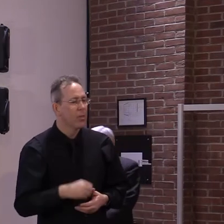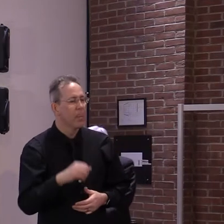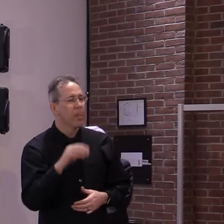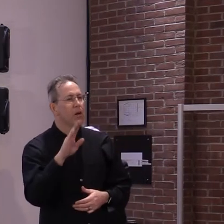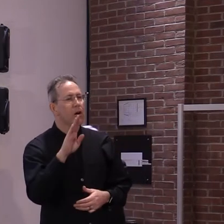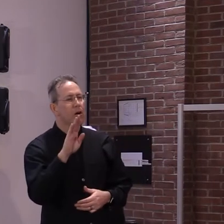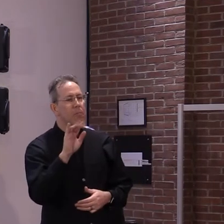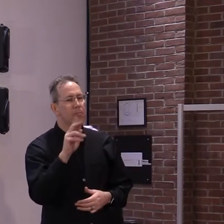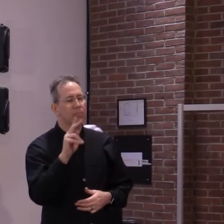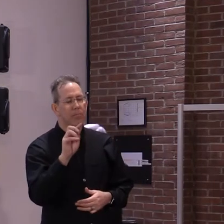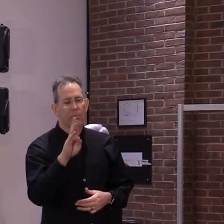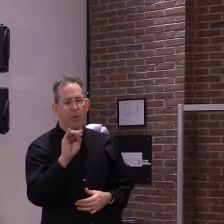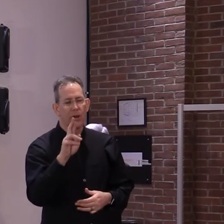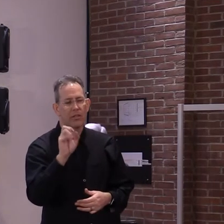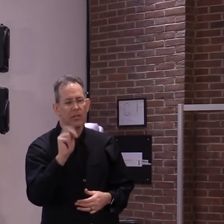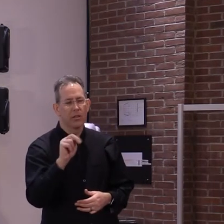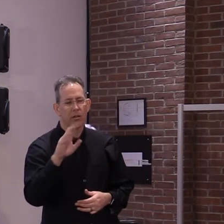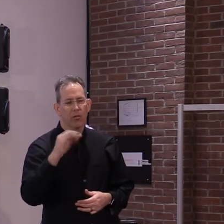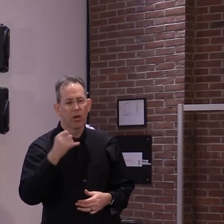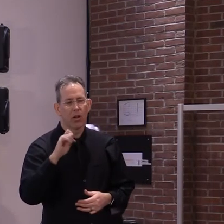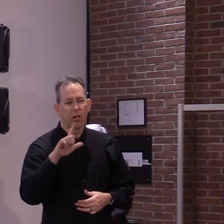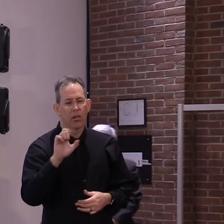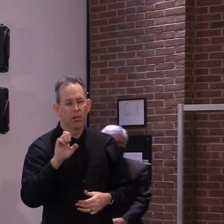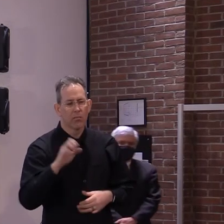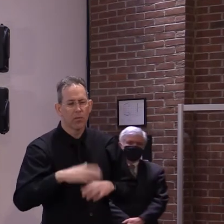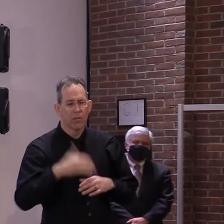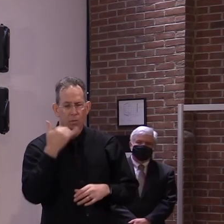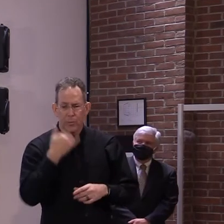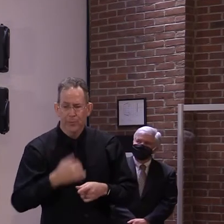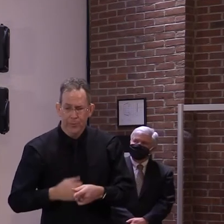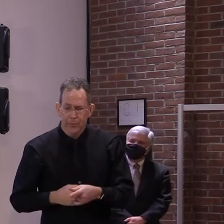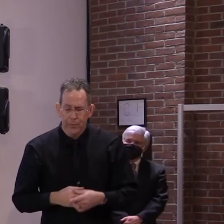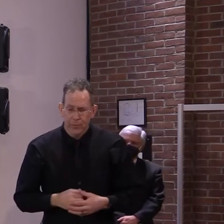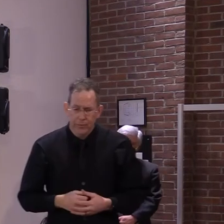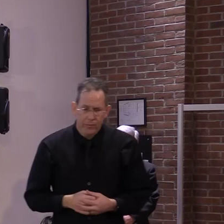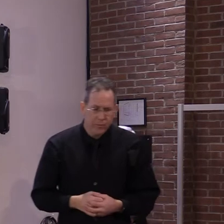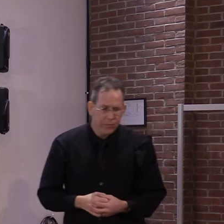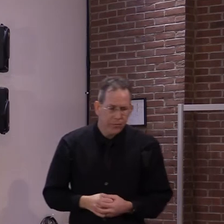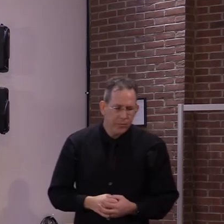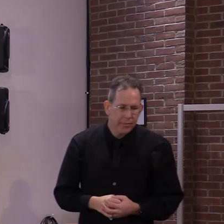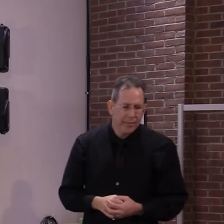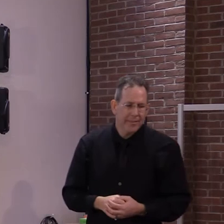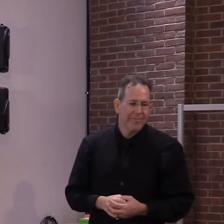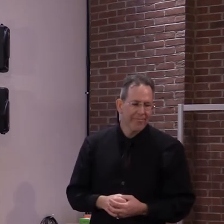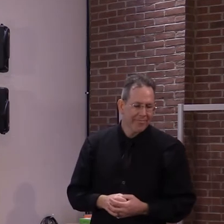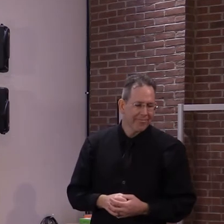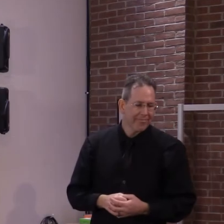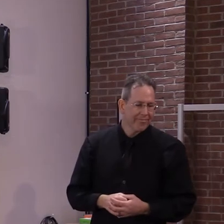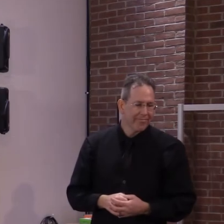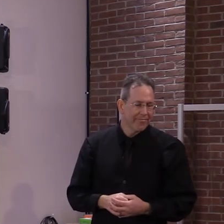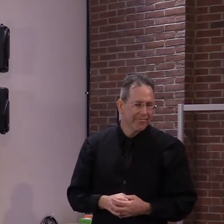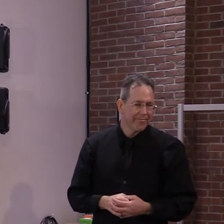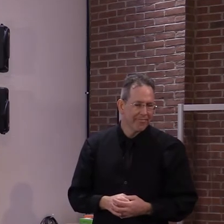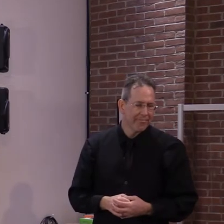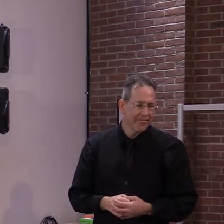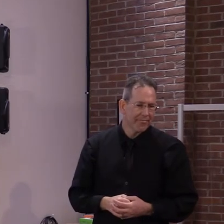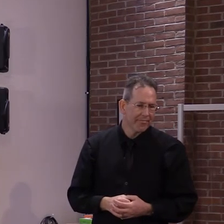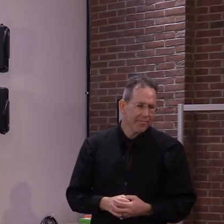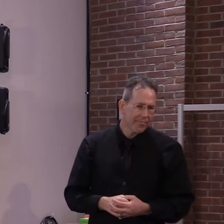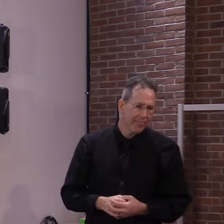um i guess it's afternoon um i am curious last